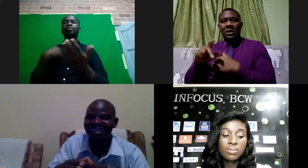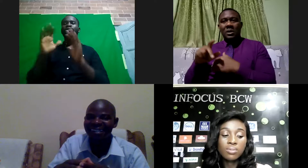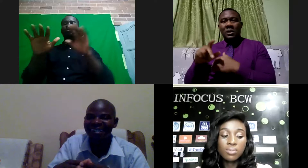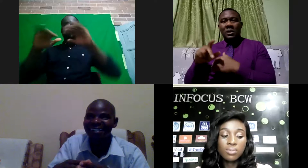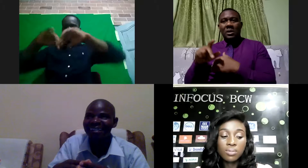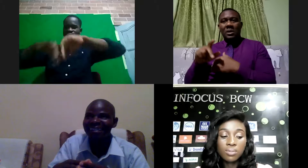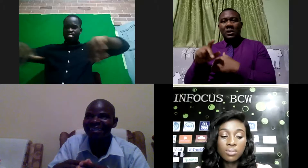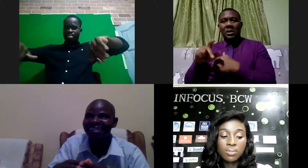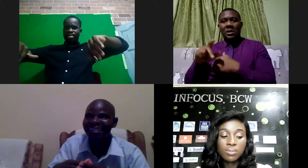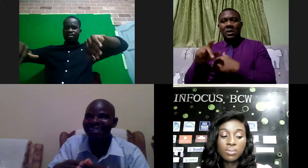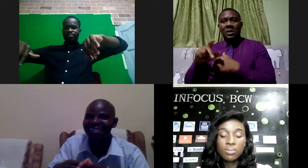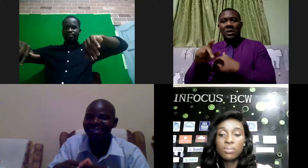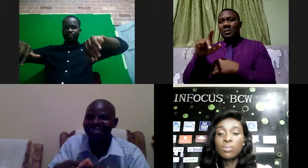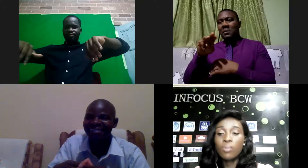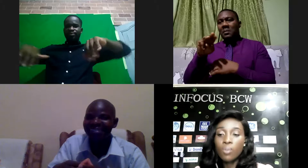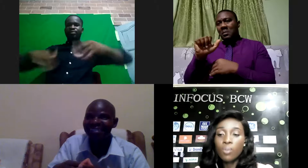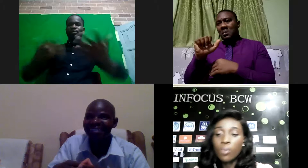is discrimination.